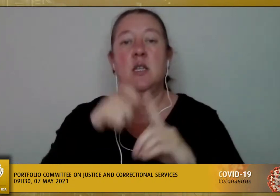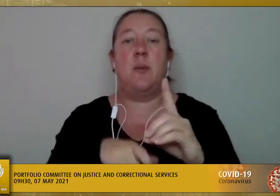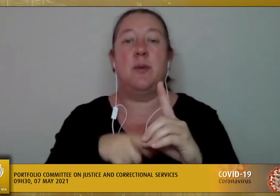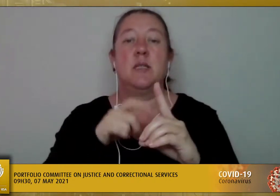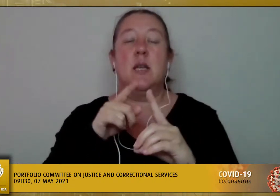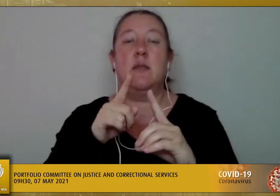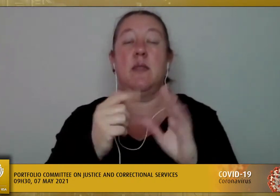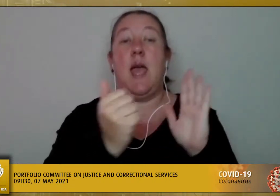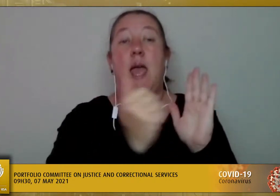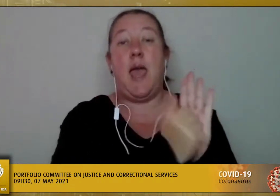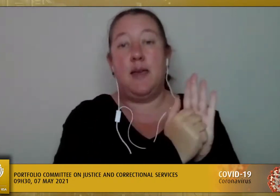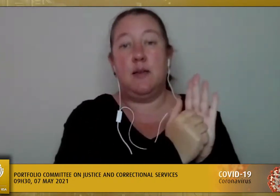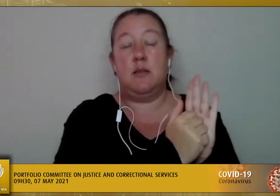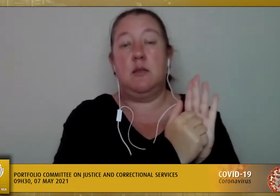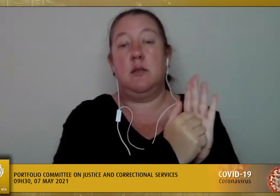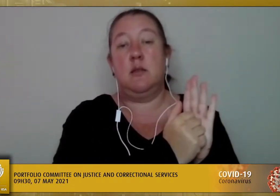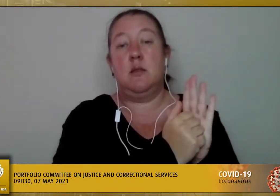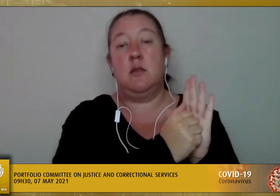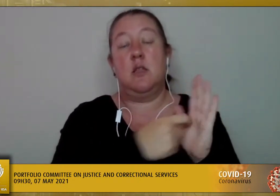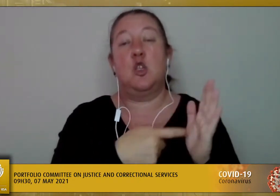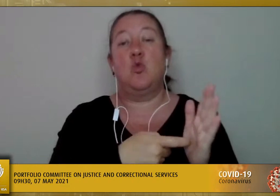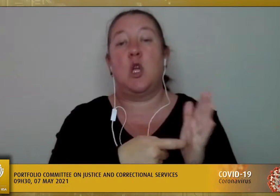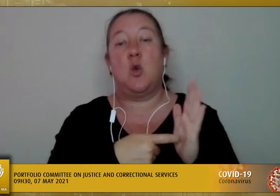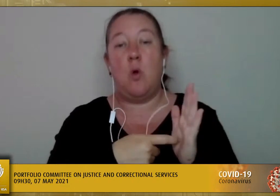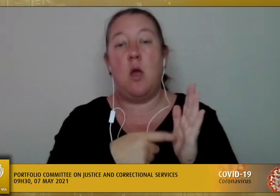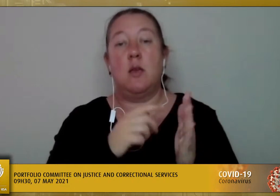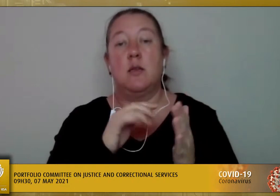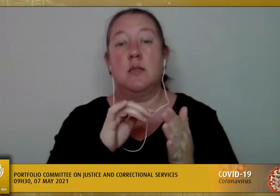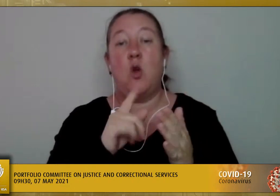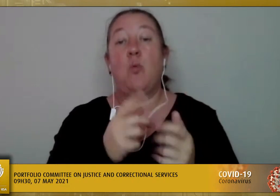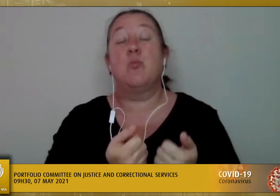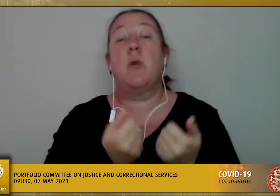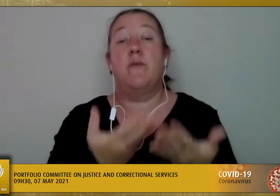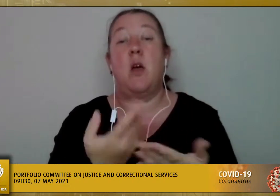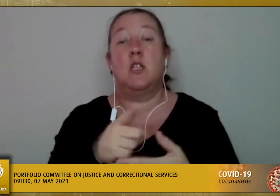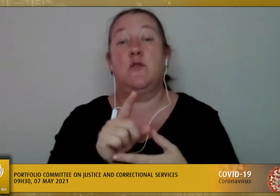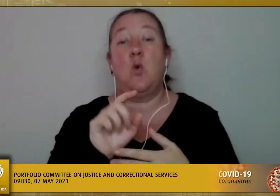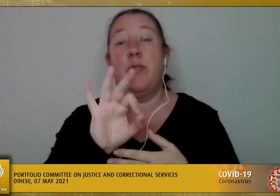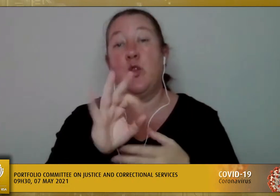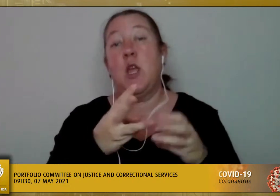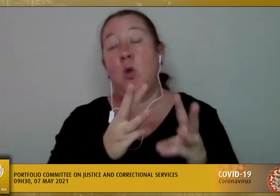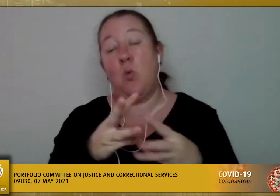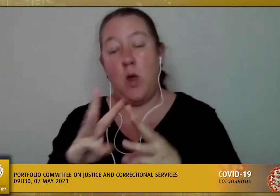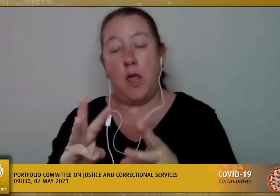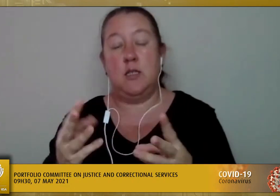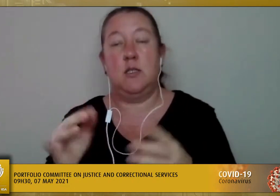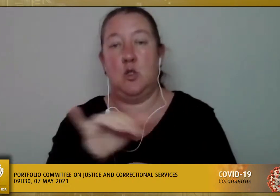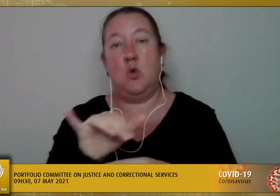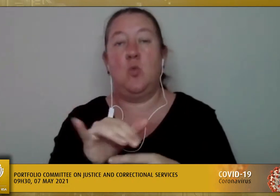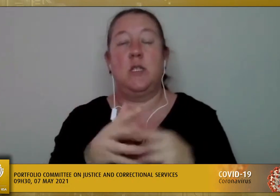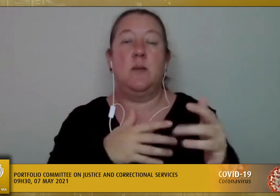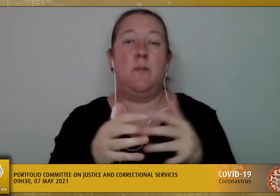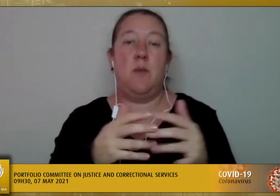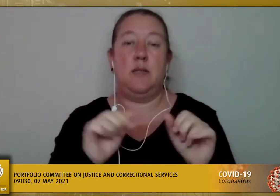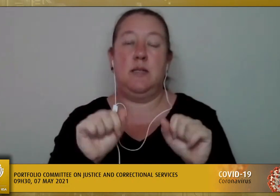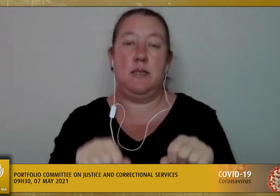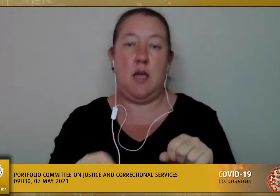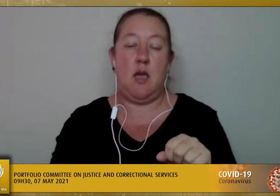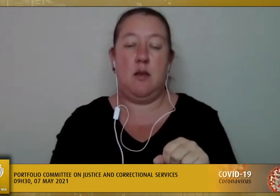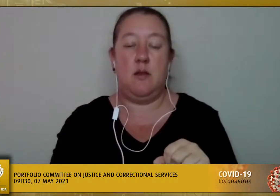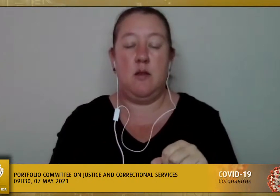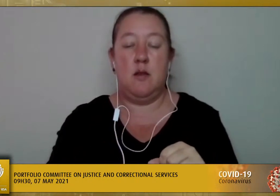we act and requires that provides for three ways in which matters can be